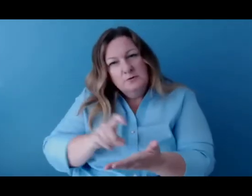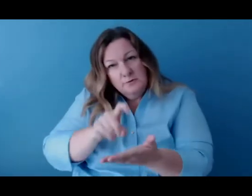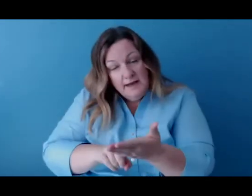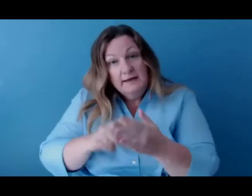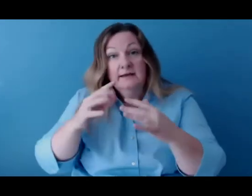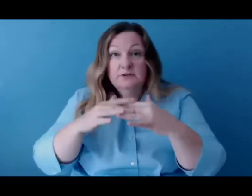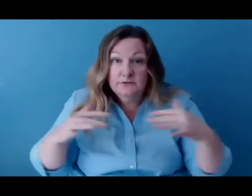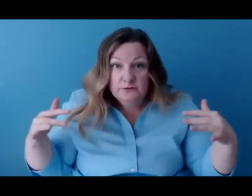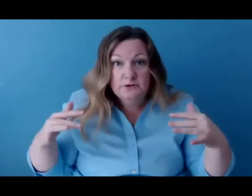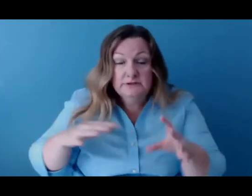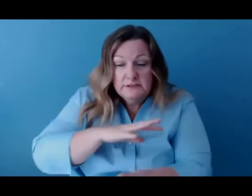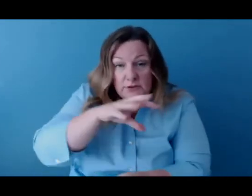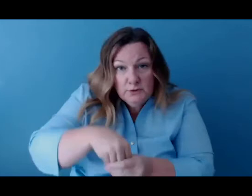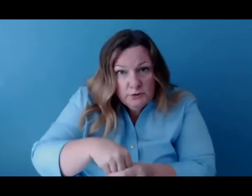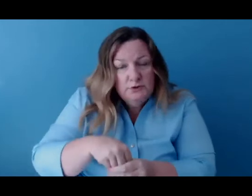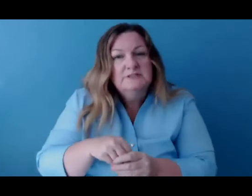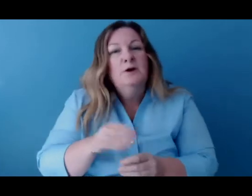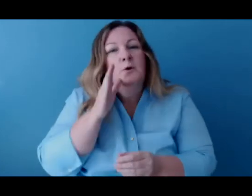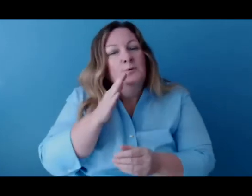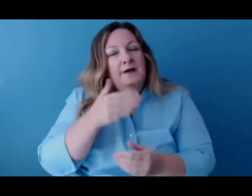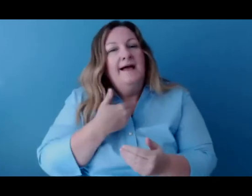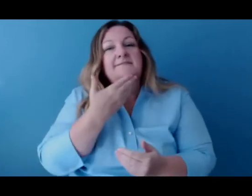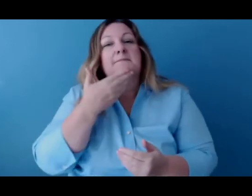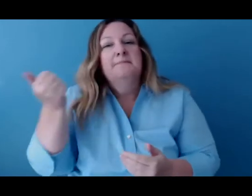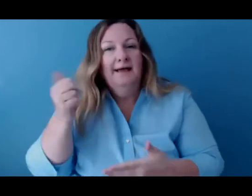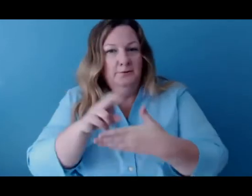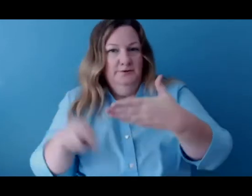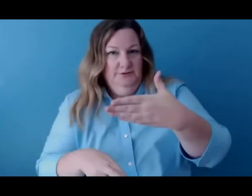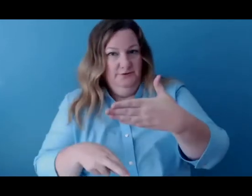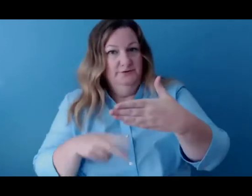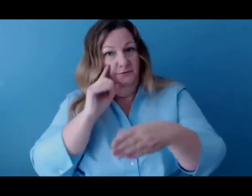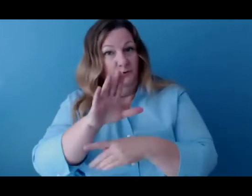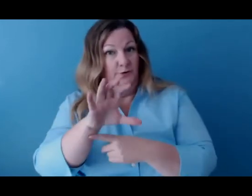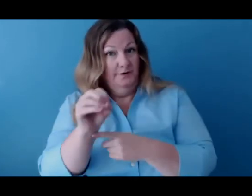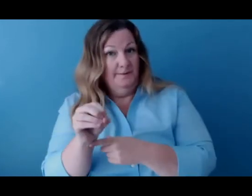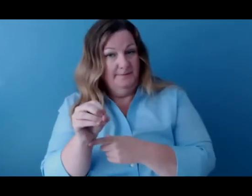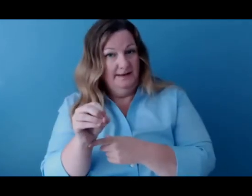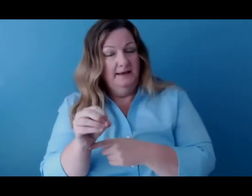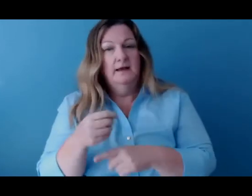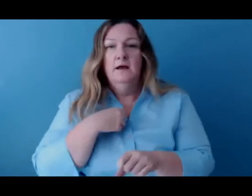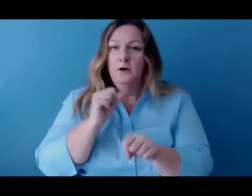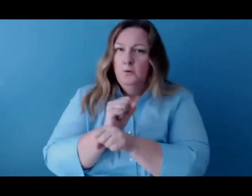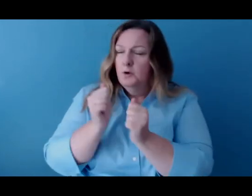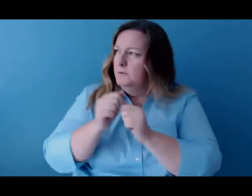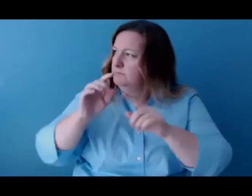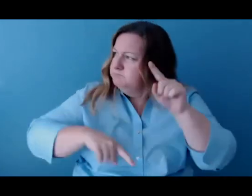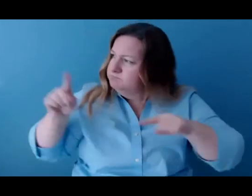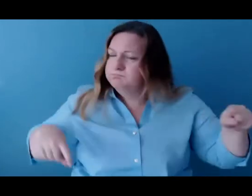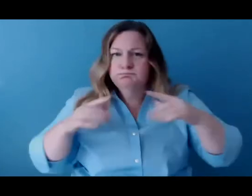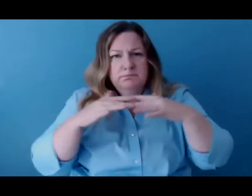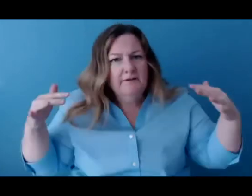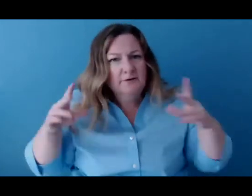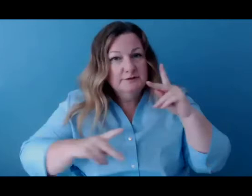actually produces better outcomes for your firm. If I work in a more diverse situation, I feel better about